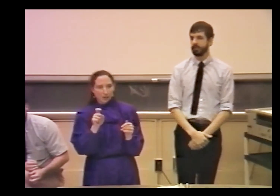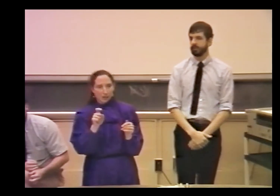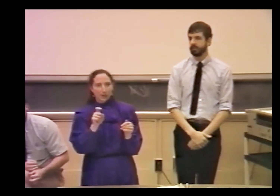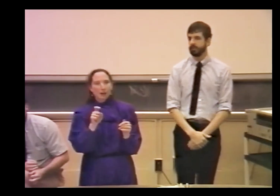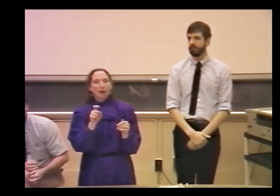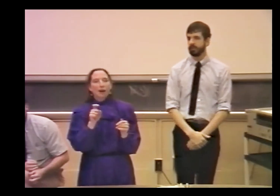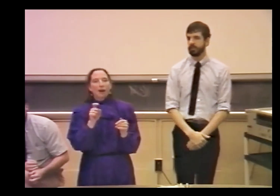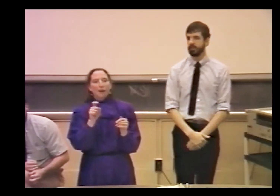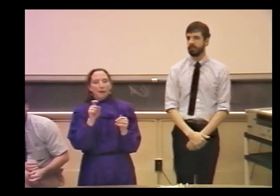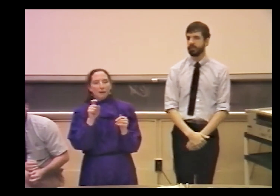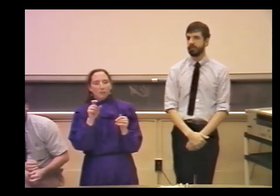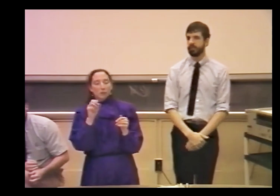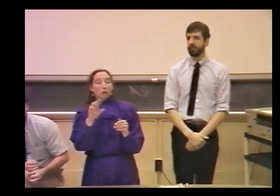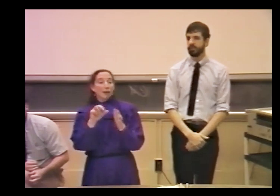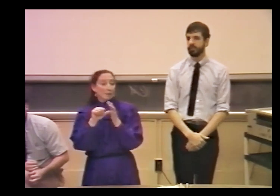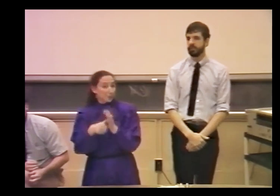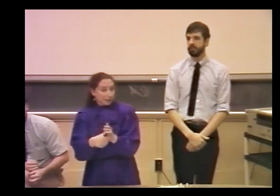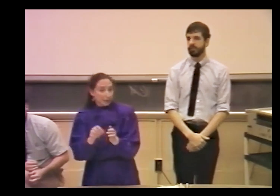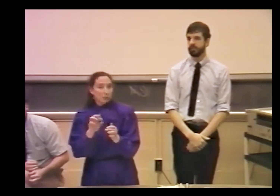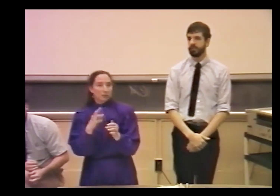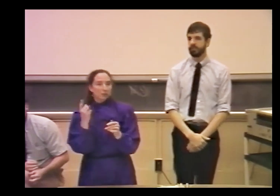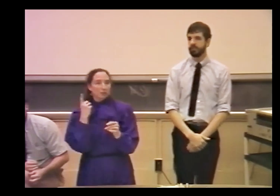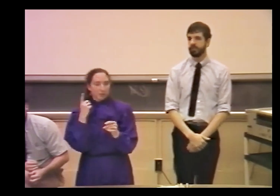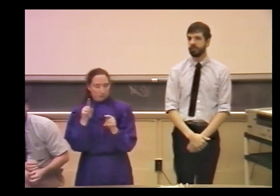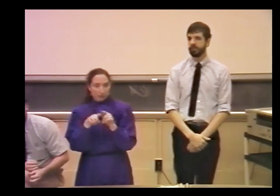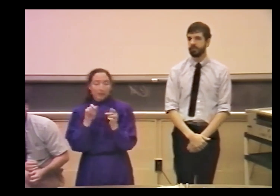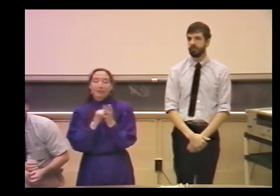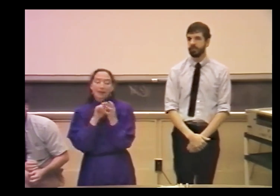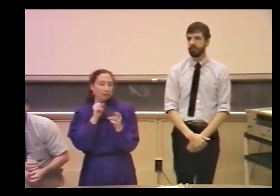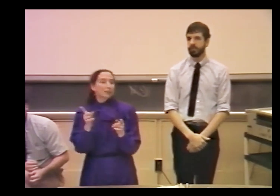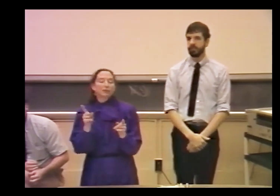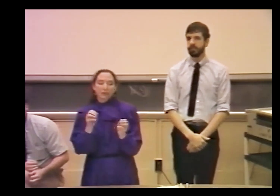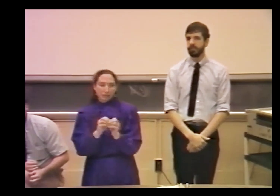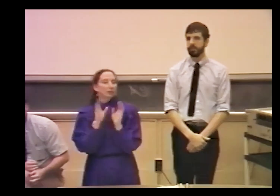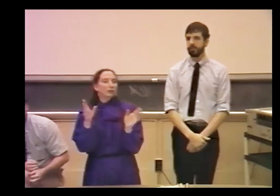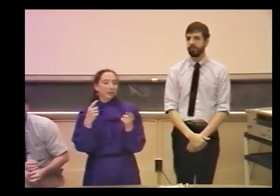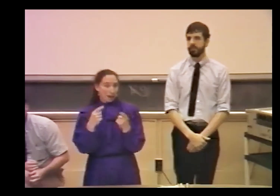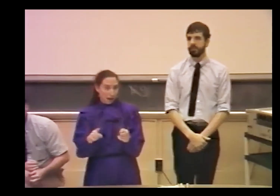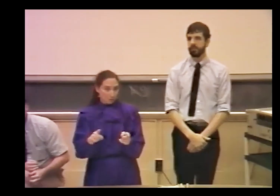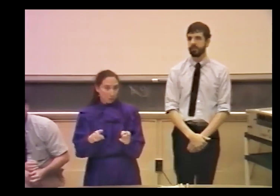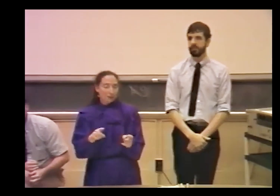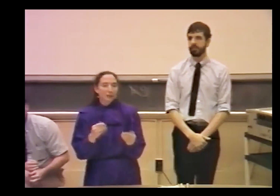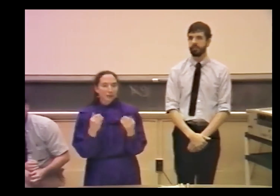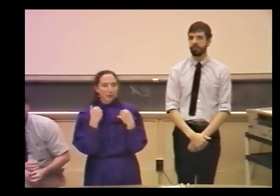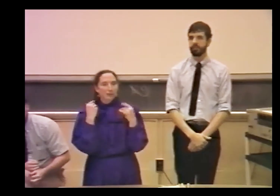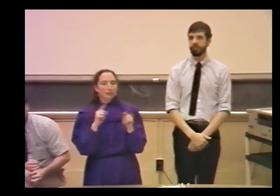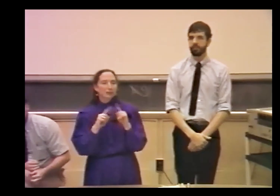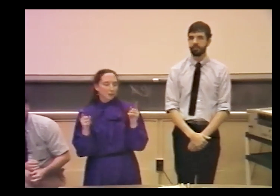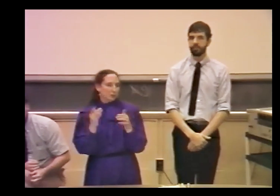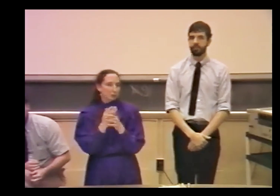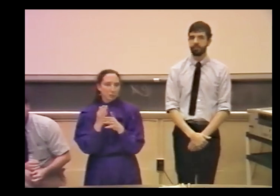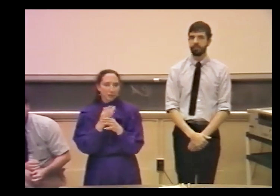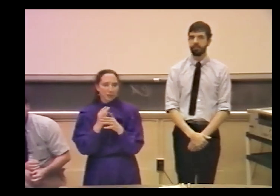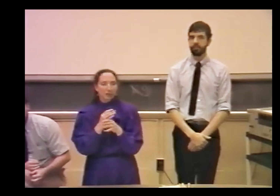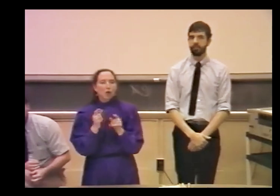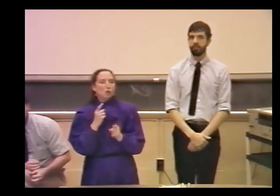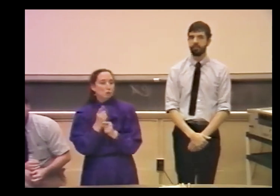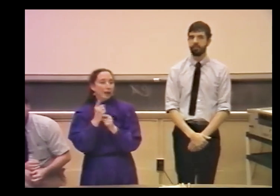necessarily or emphasis or something like that. That clearly happens. I mean, there is a difference between